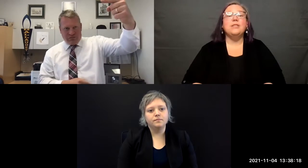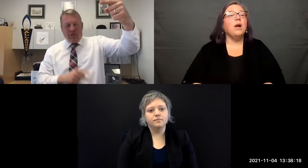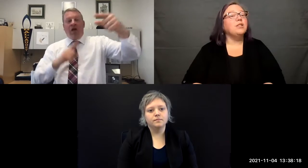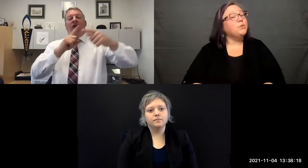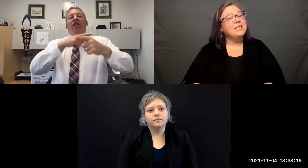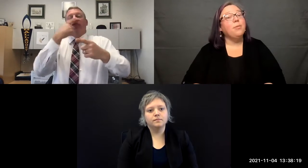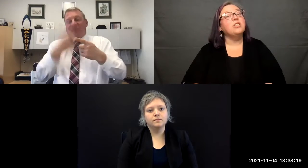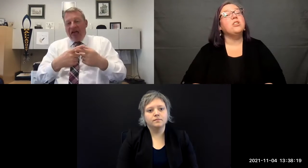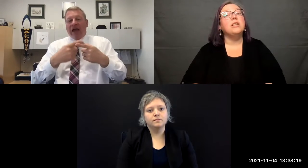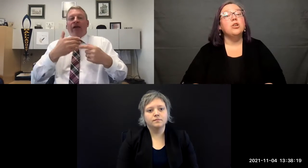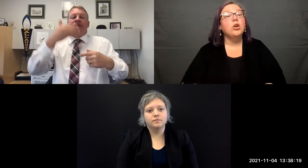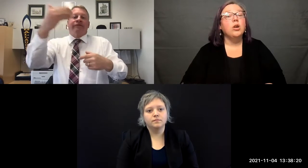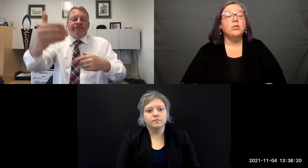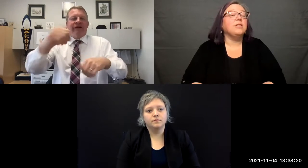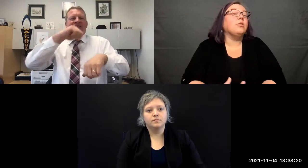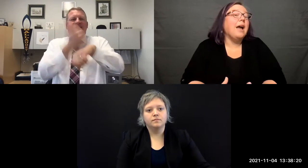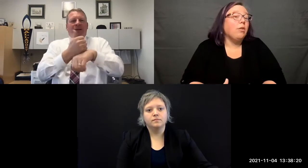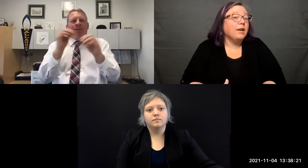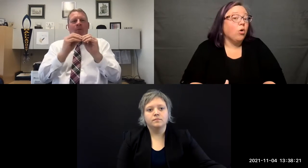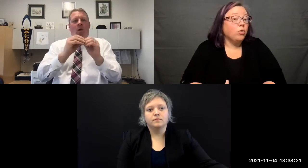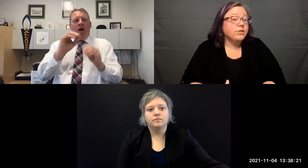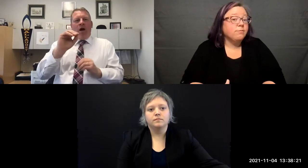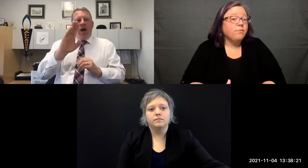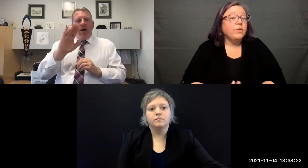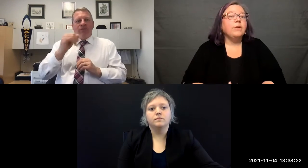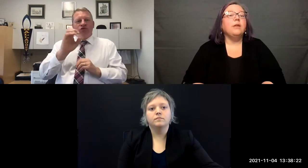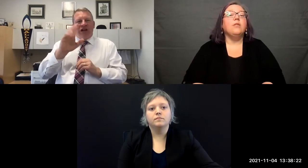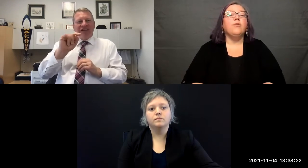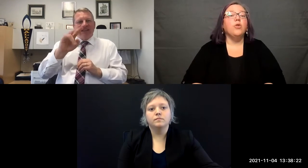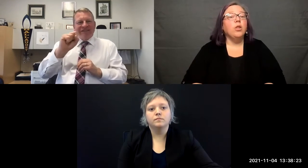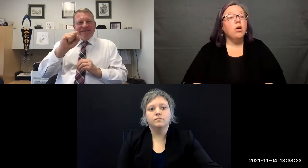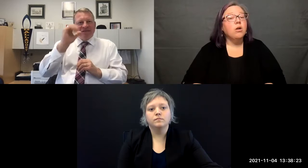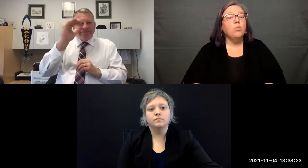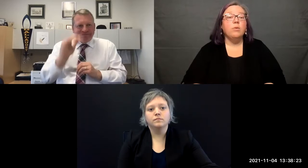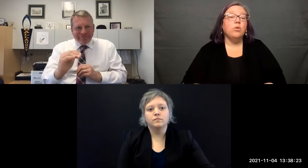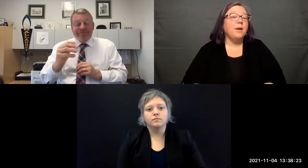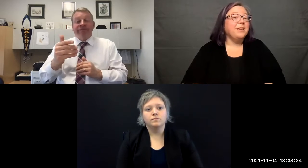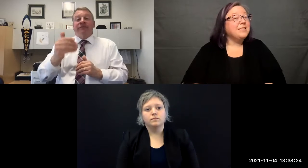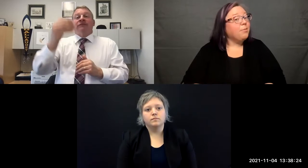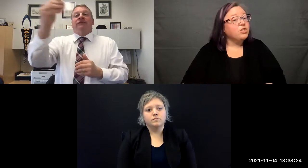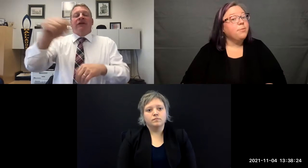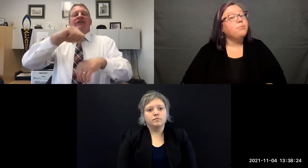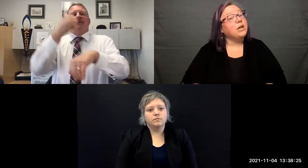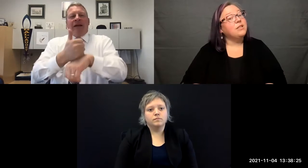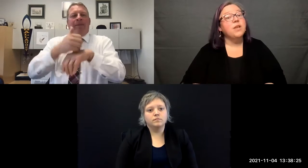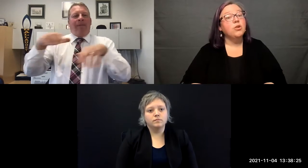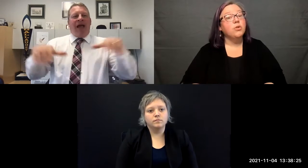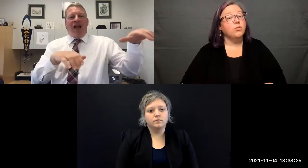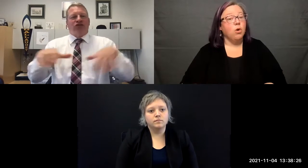trying to establish clearly outlined goals. Further along, we will maybe establish some objectives under those